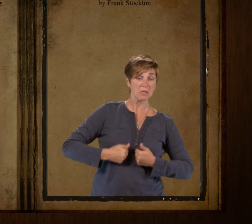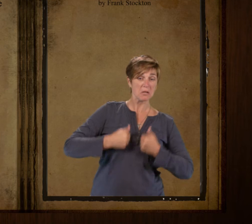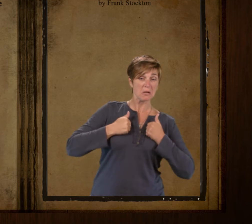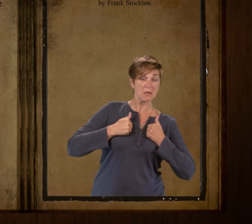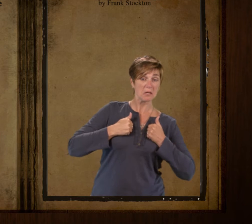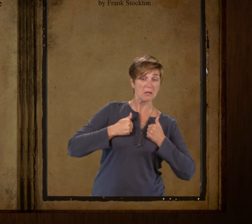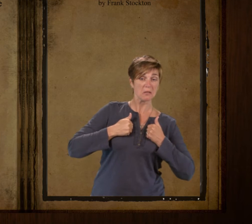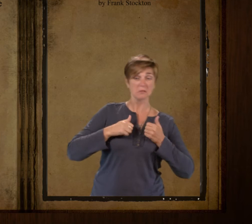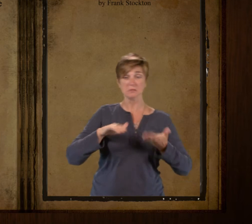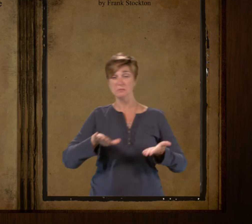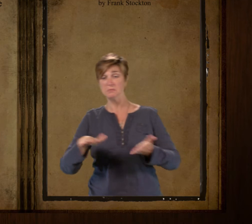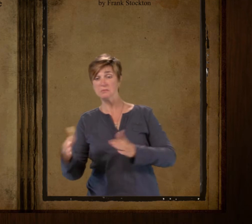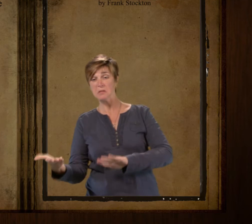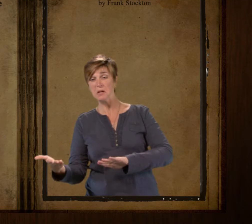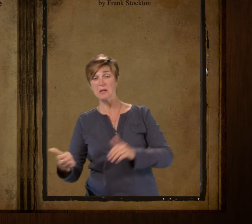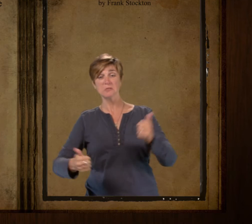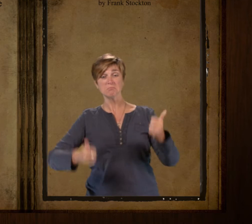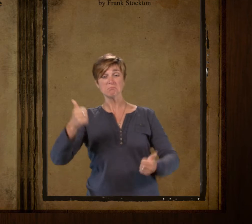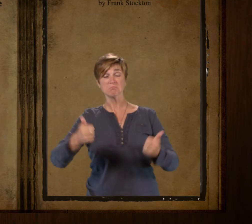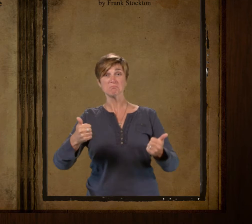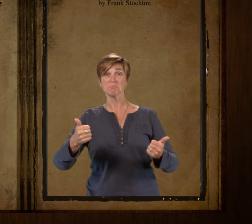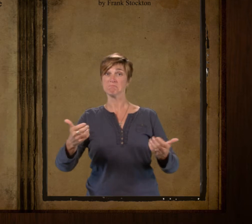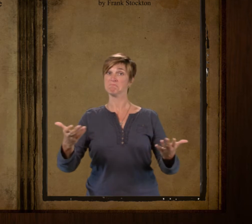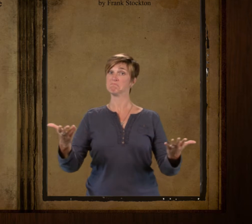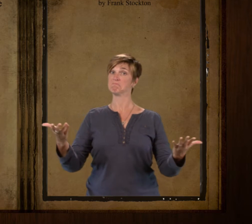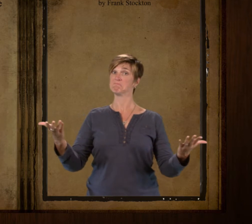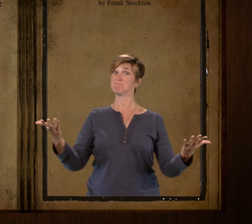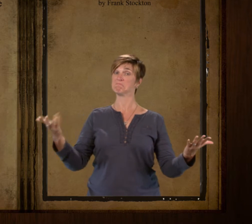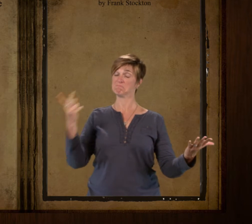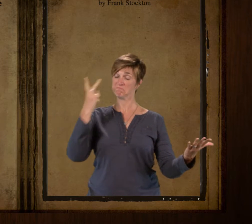his barbaric idealism.